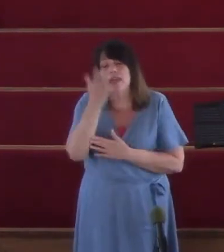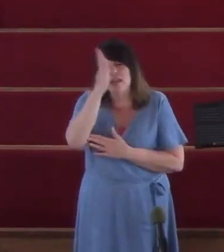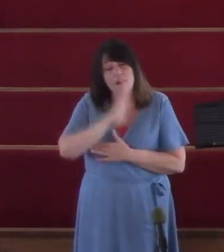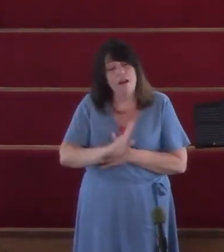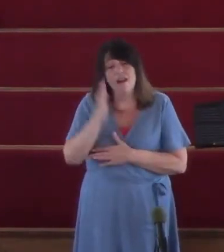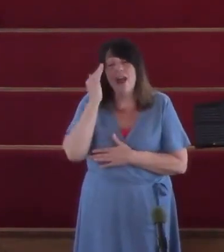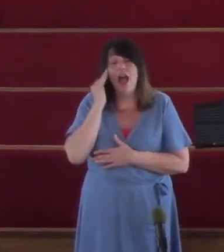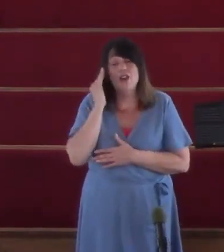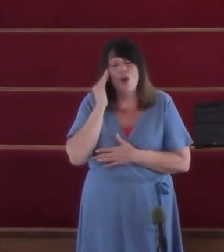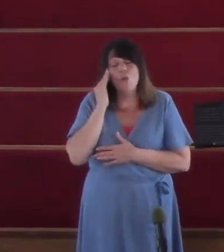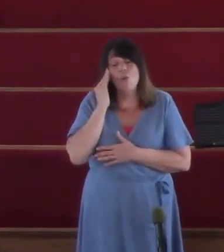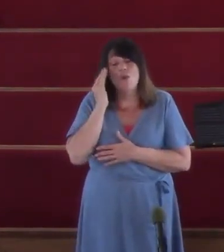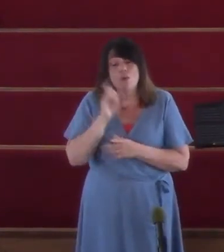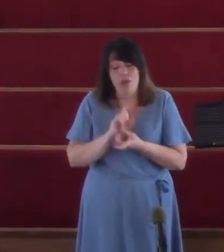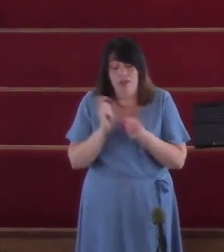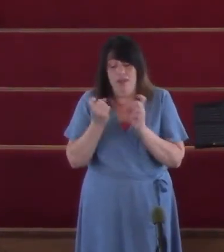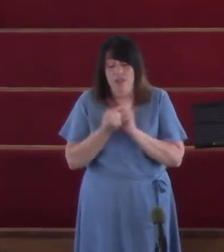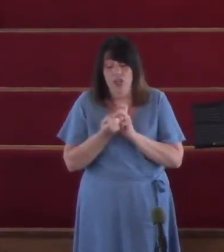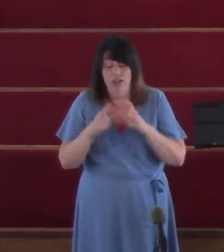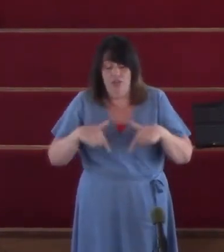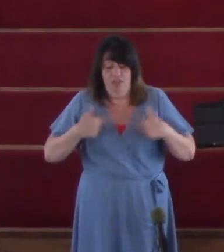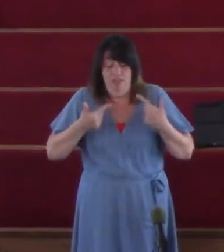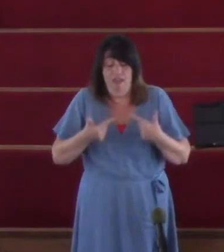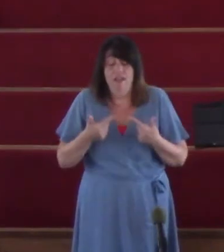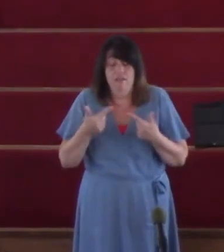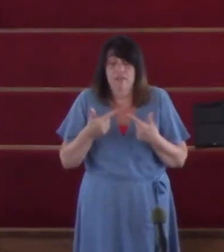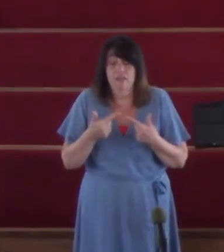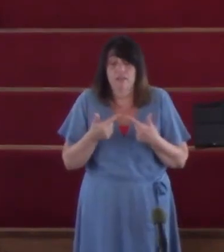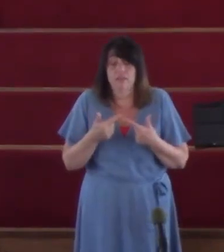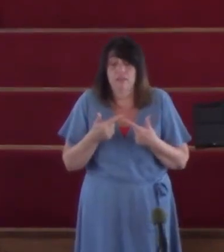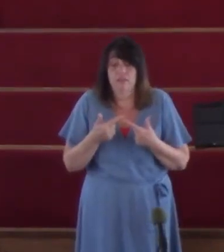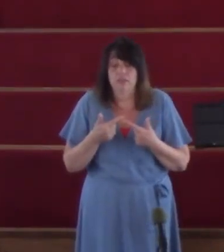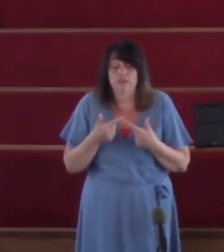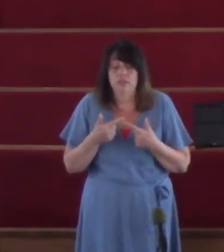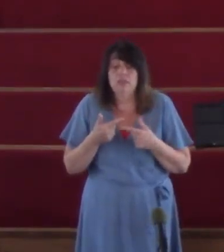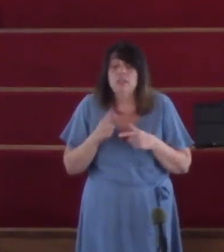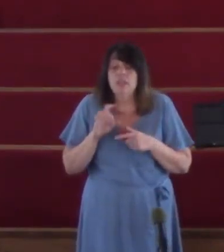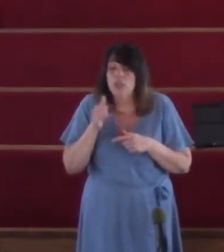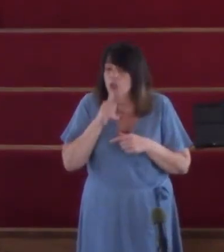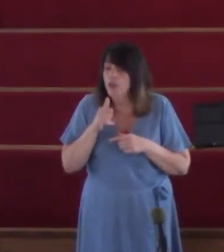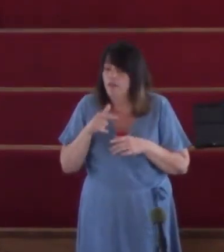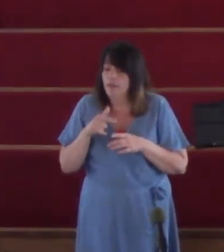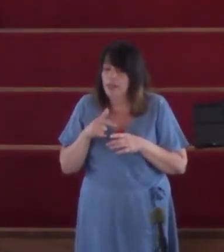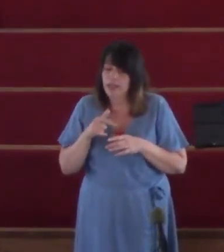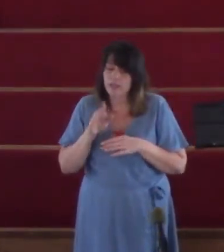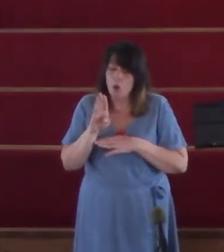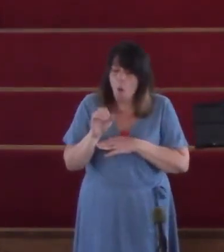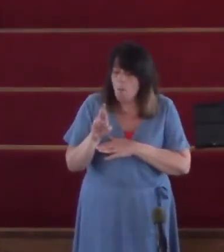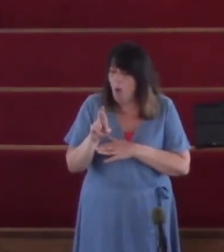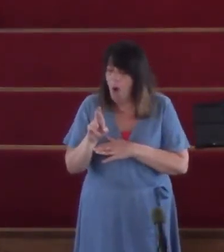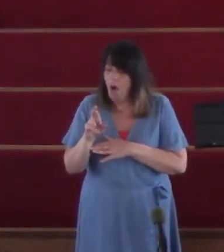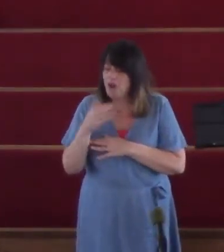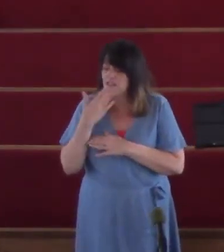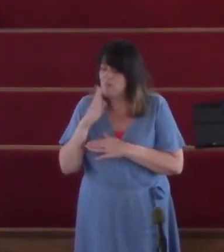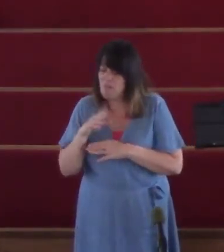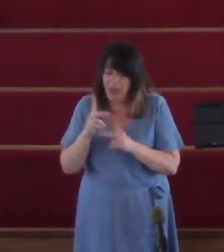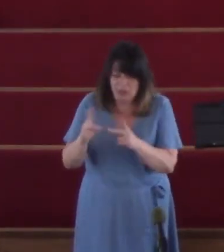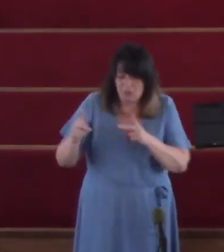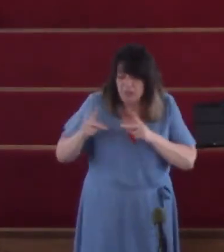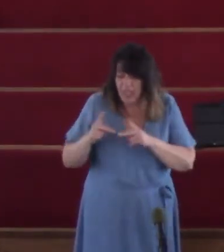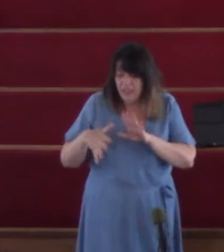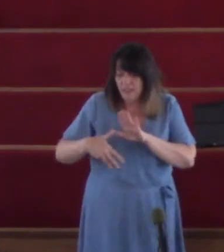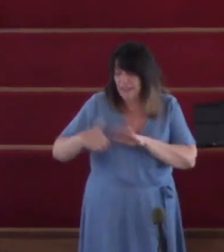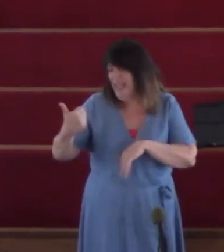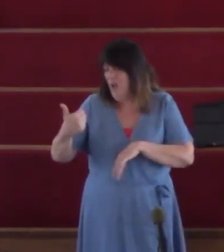friend, he can change your life. I take you, my friend, out of the bar rooms and put you, my friend, in a